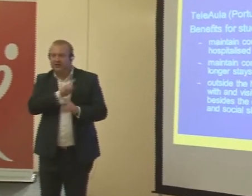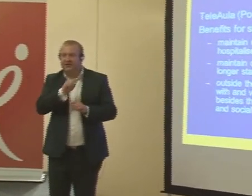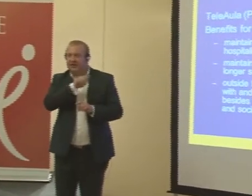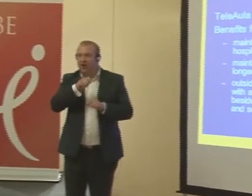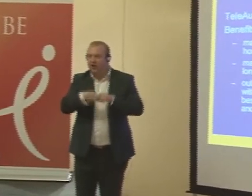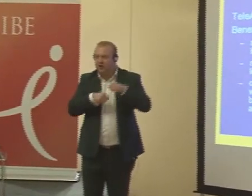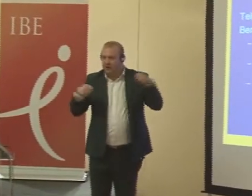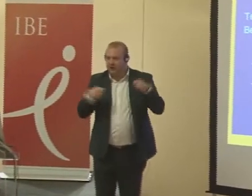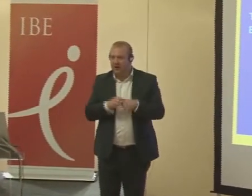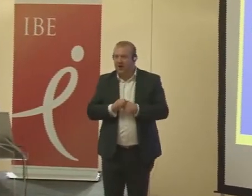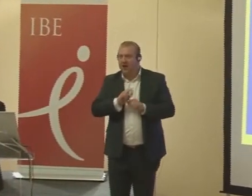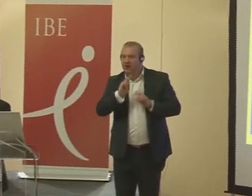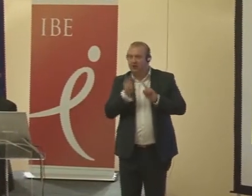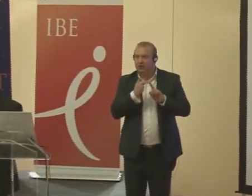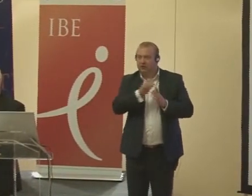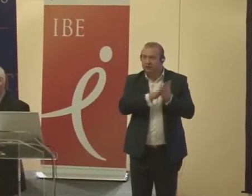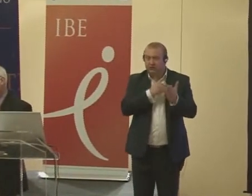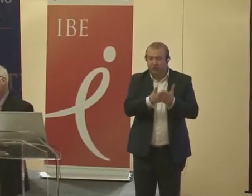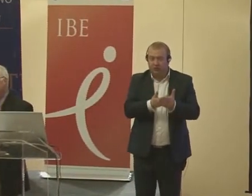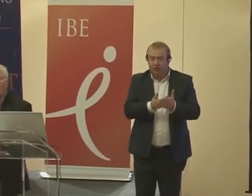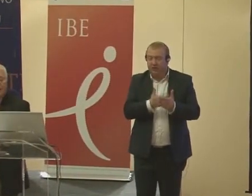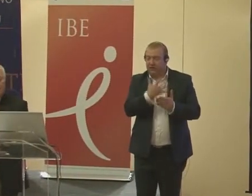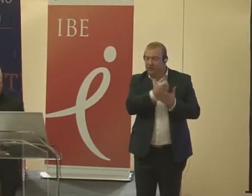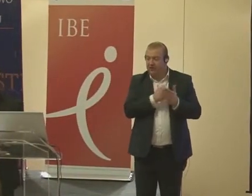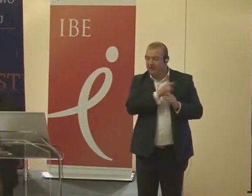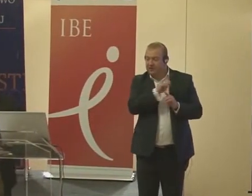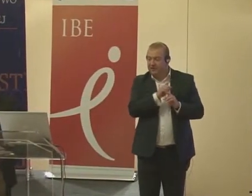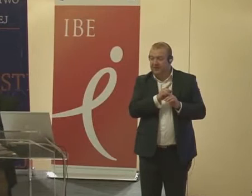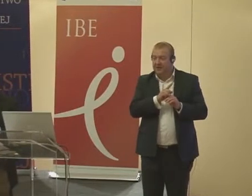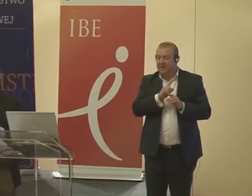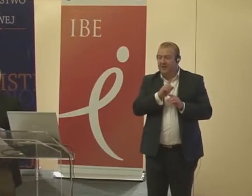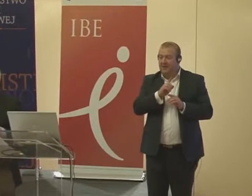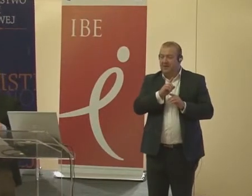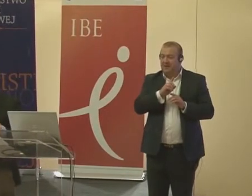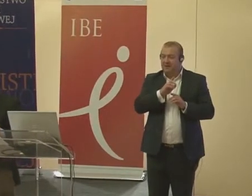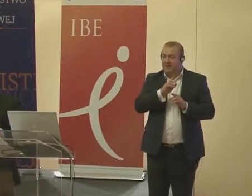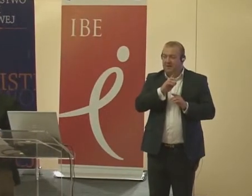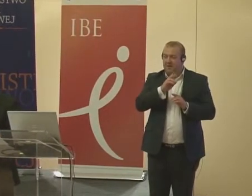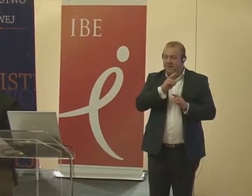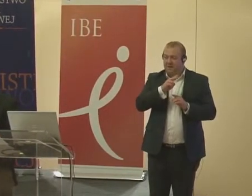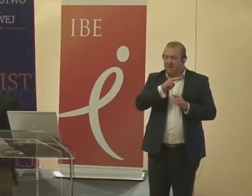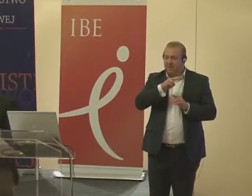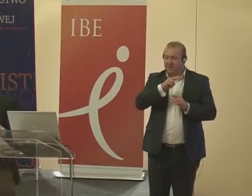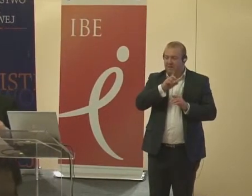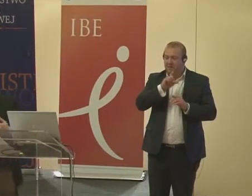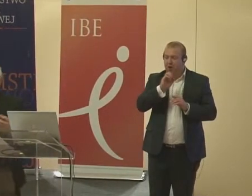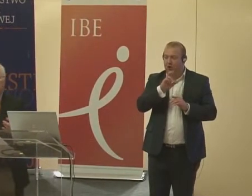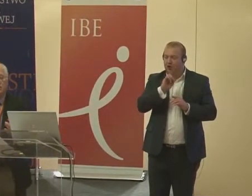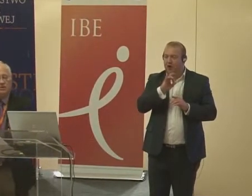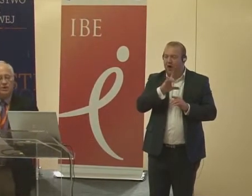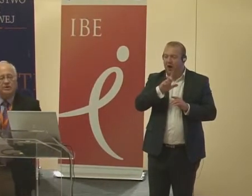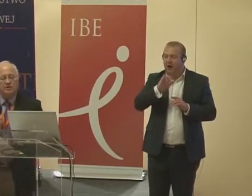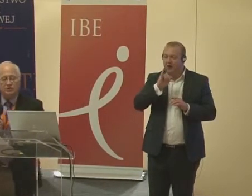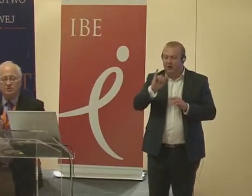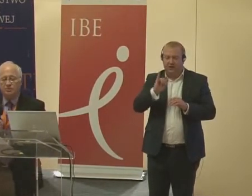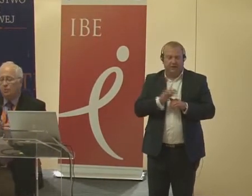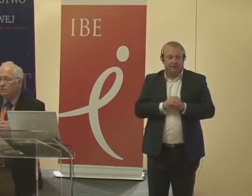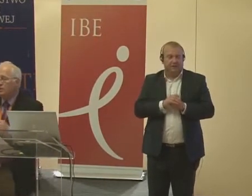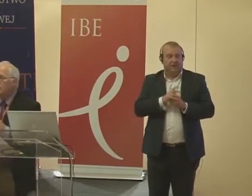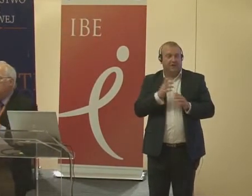accessing the classroom. As you can see in the background there is the computer screen and it flashes to indicate that he's present in the